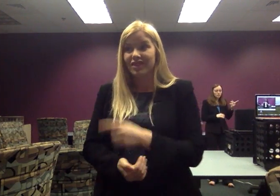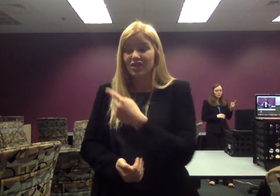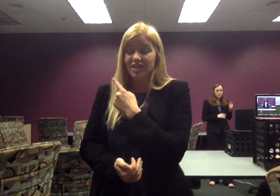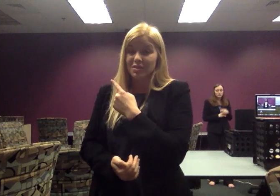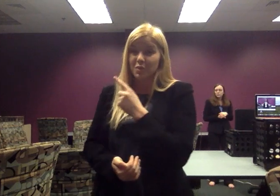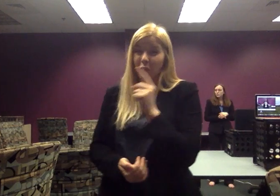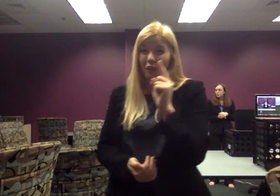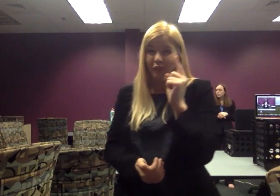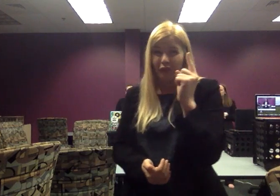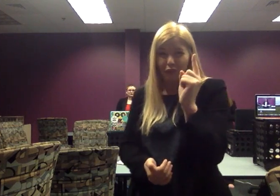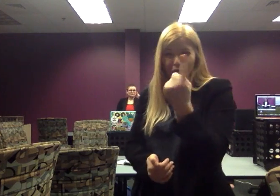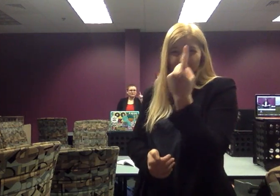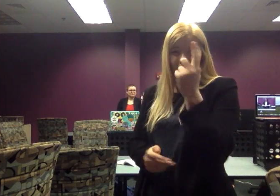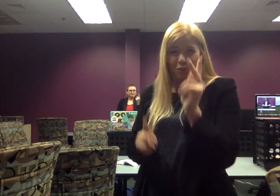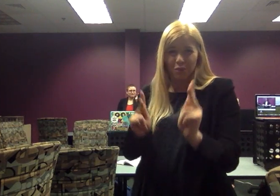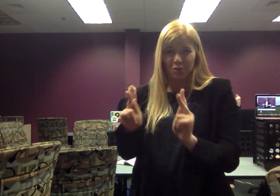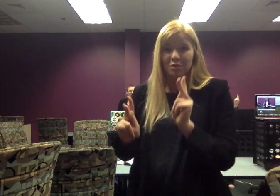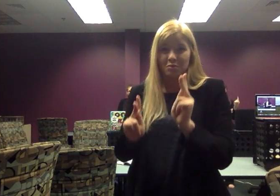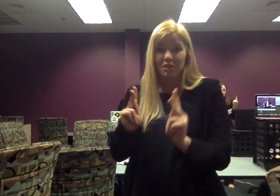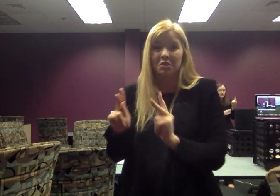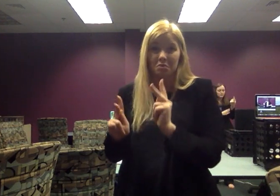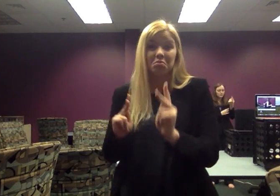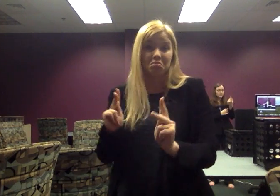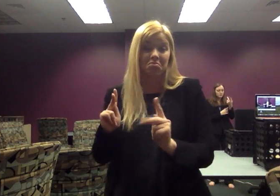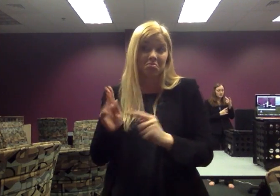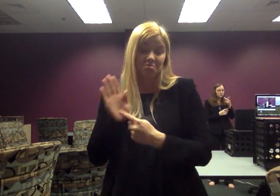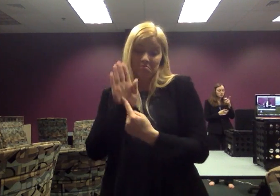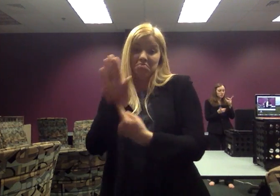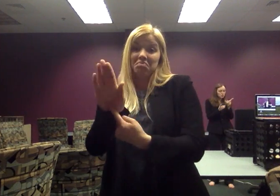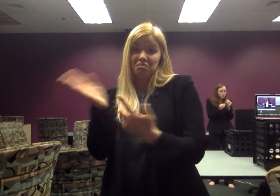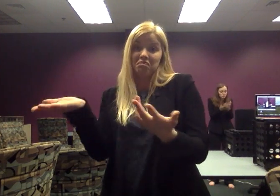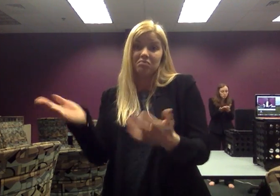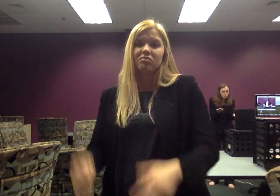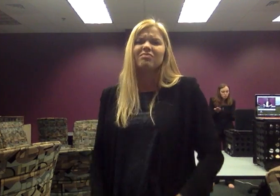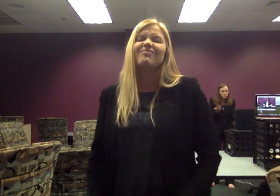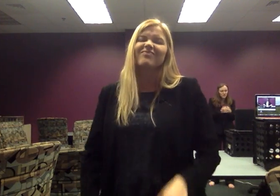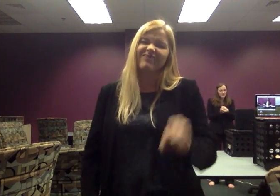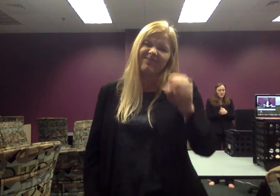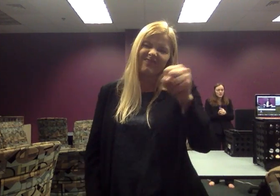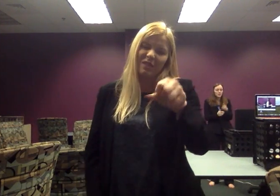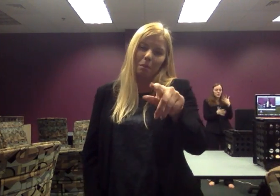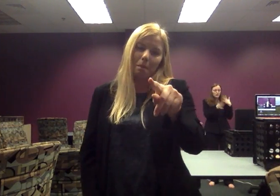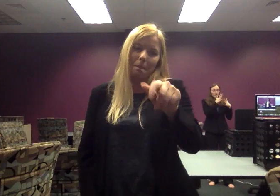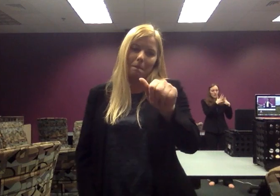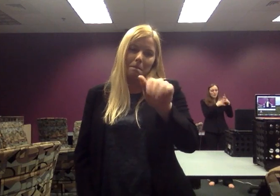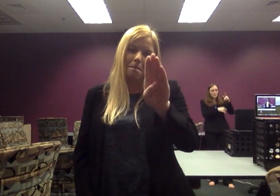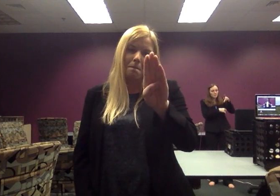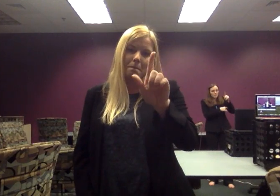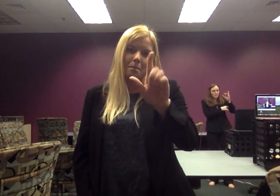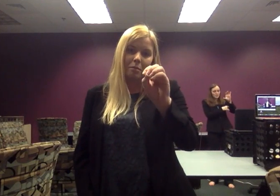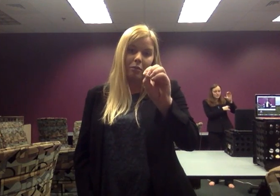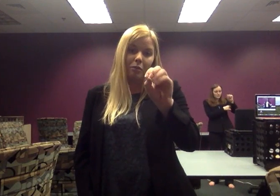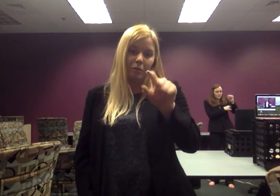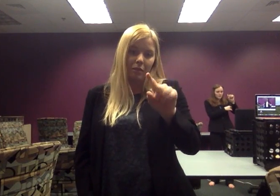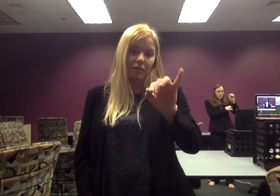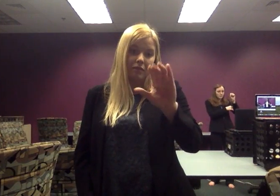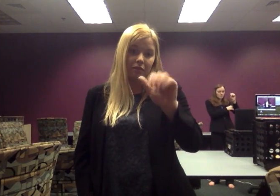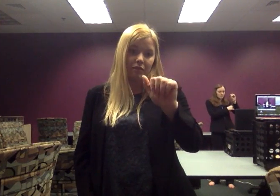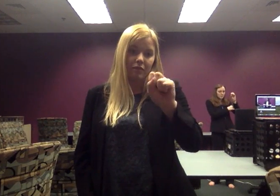this. Of course, Pablo Picasso was painted in an abstract way, but Georgia had a different